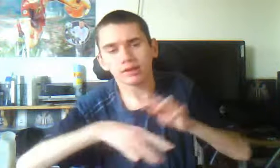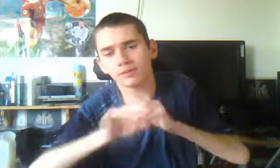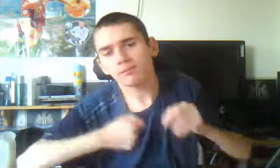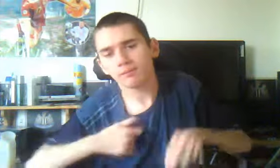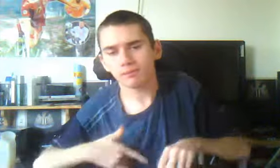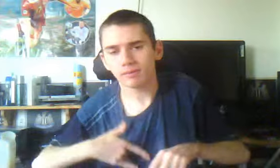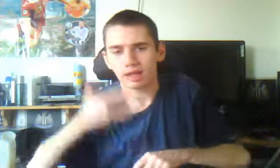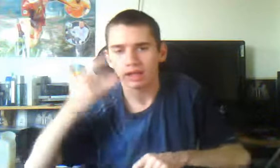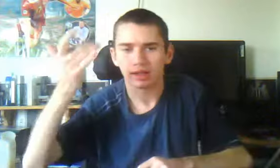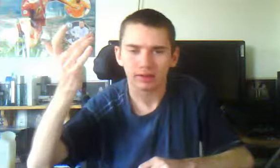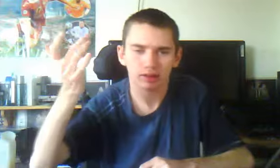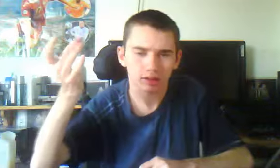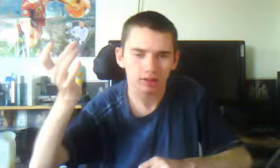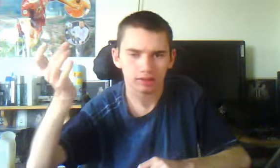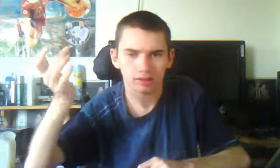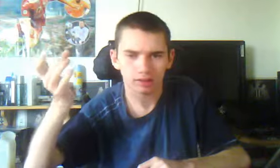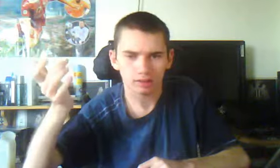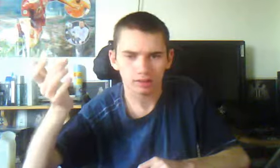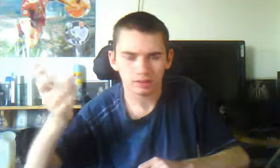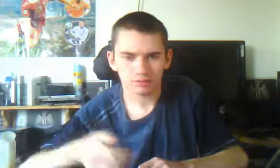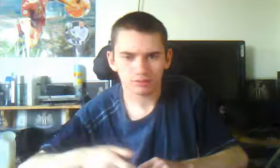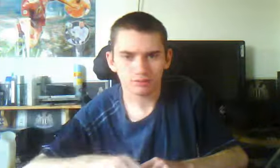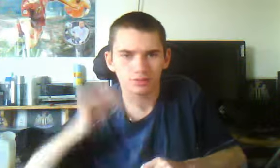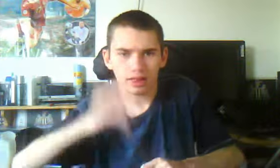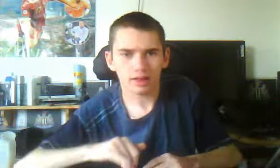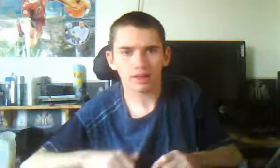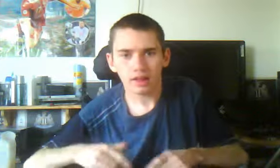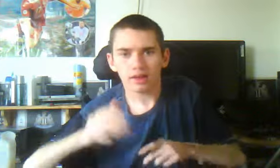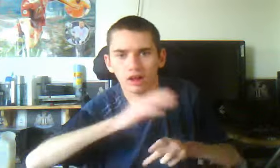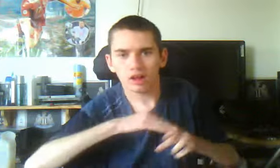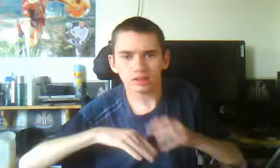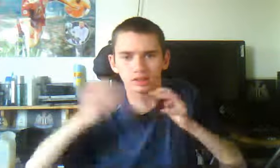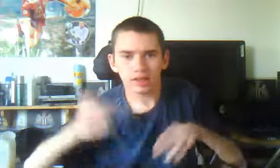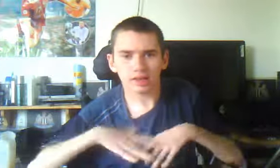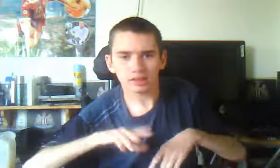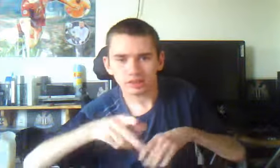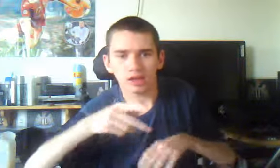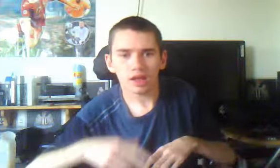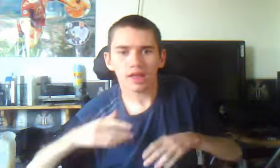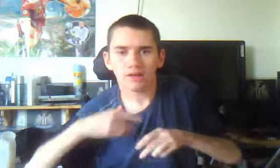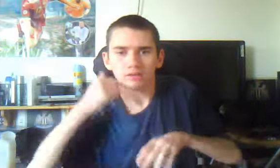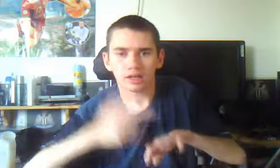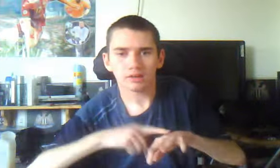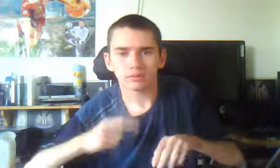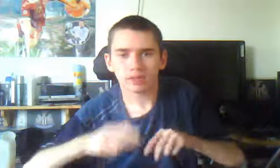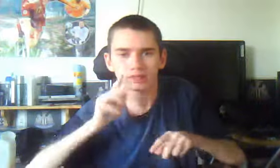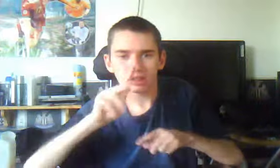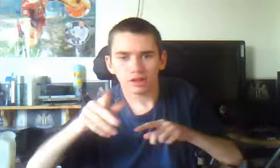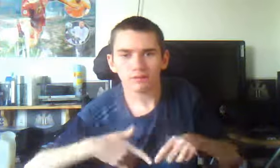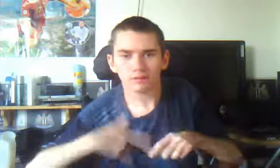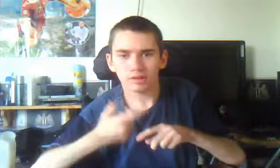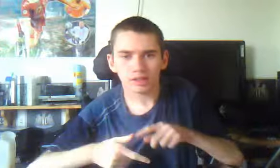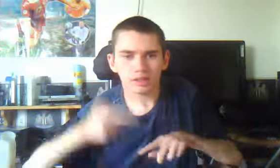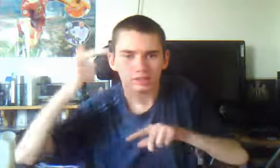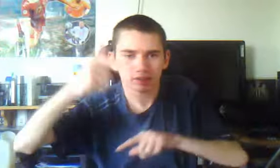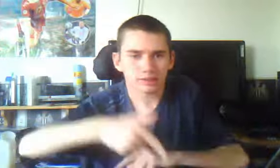me, call me, I need you in my life. Yeah, all that, every day I need ya. And every time I see ya, my feelings get